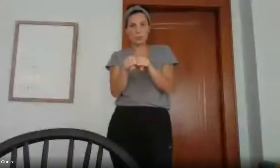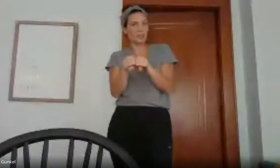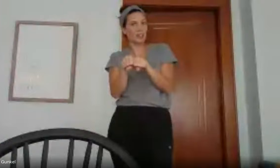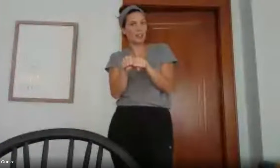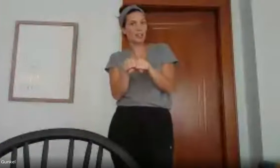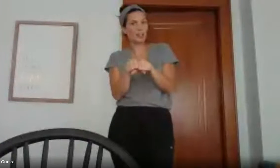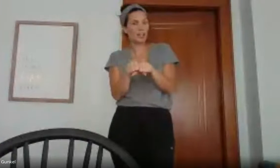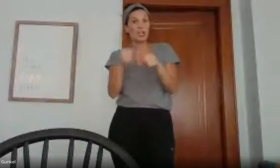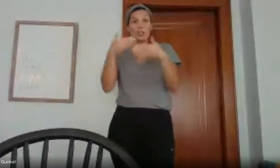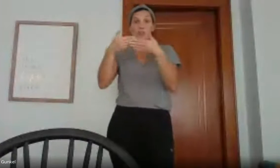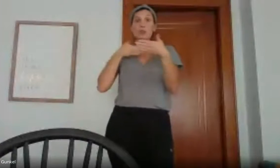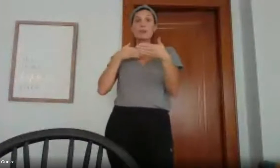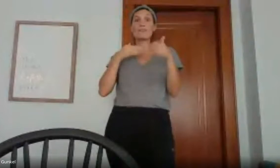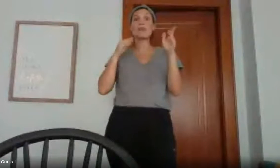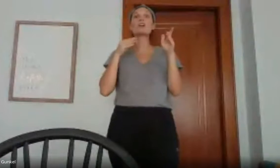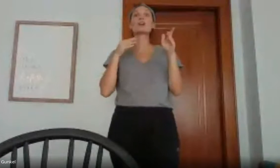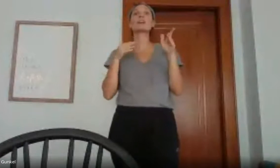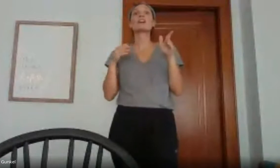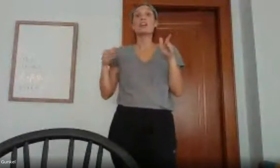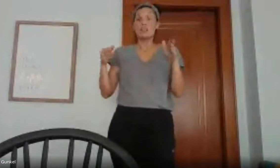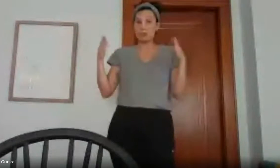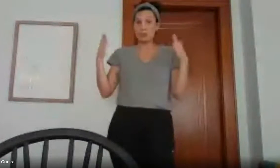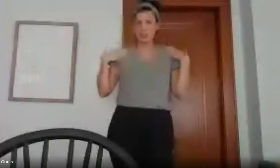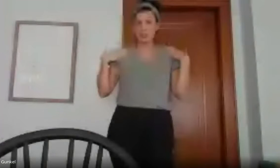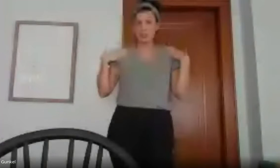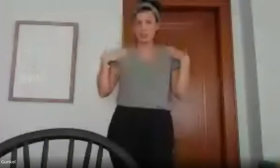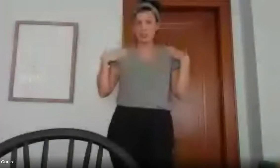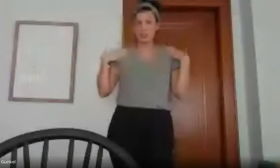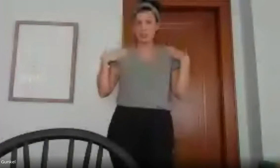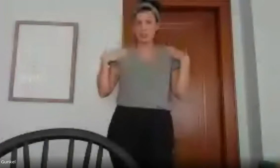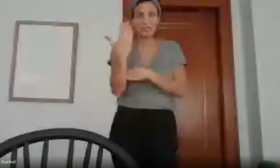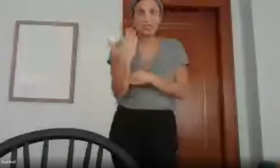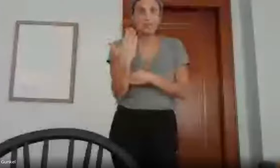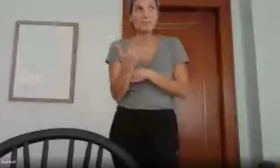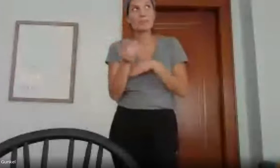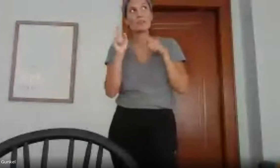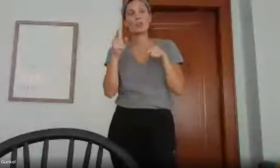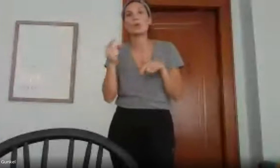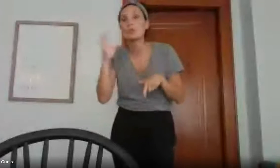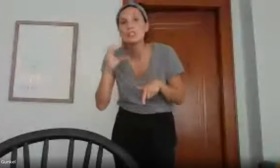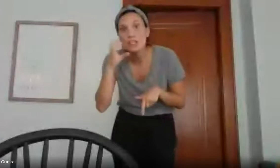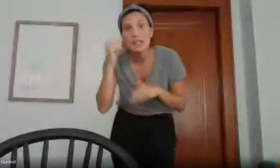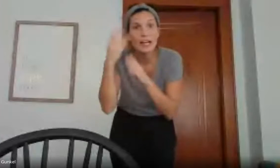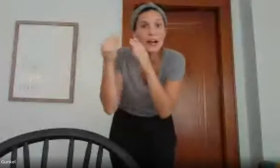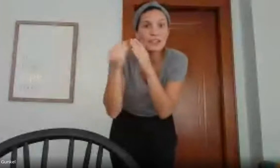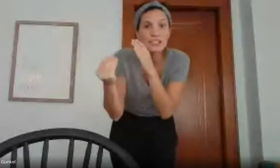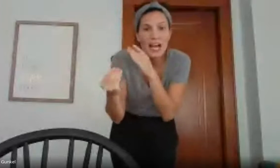shoes. So before you get dressed this morning, go look